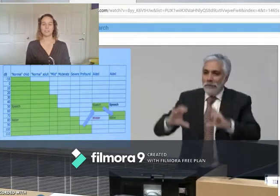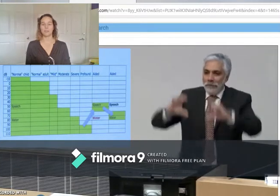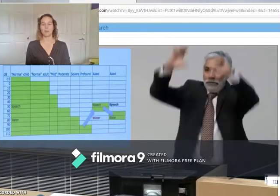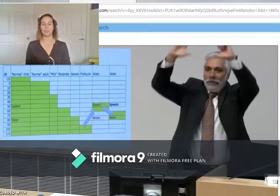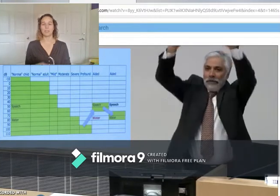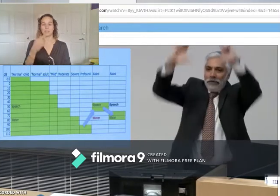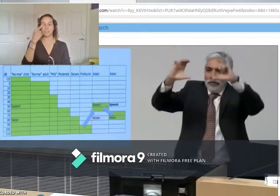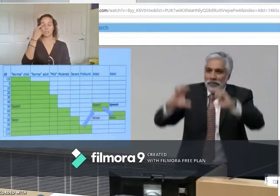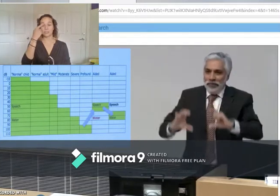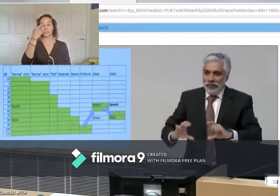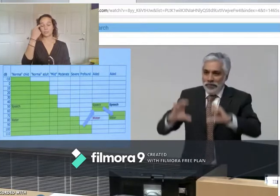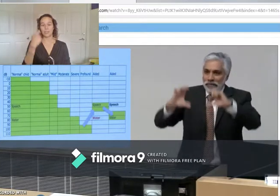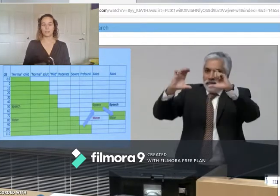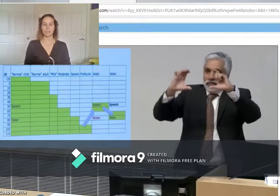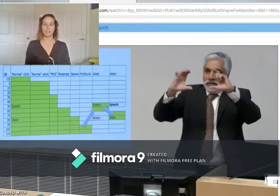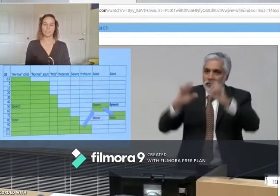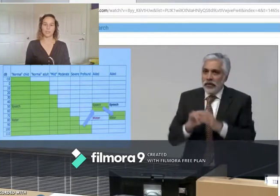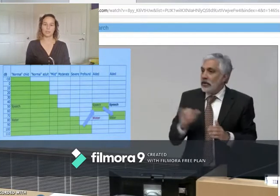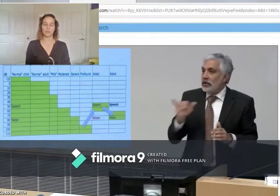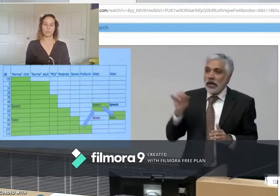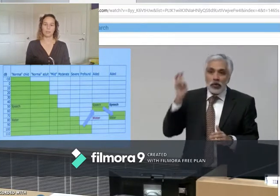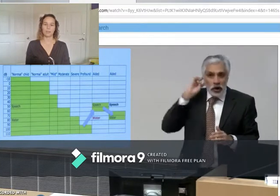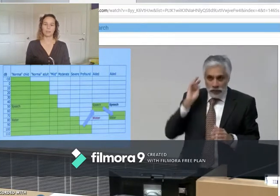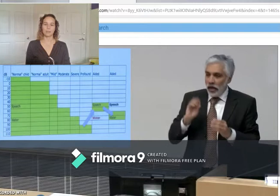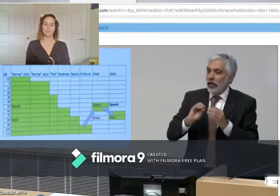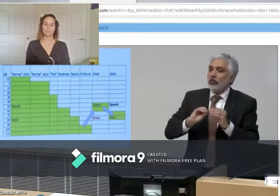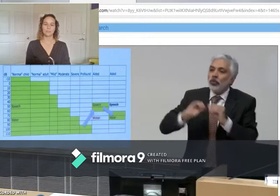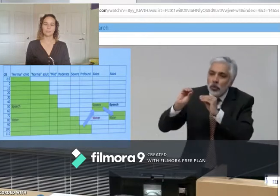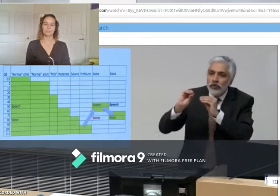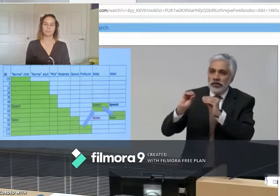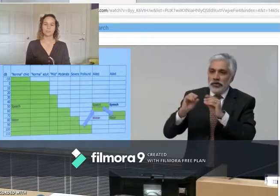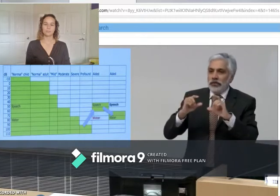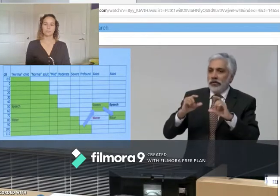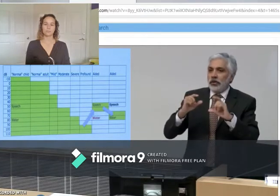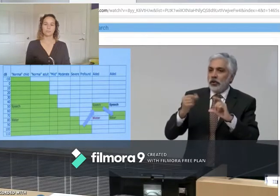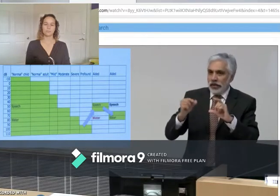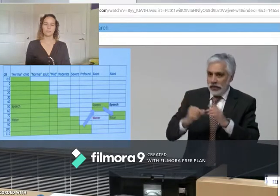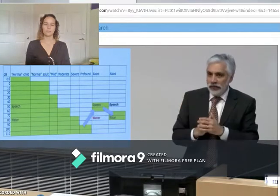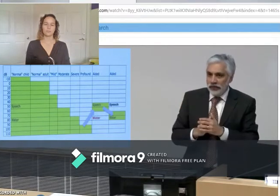deafness? No, they don't. No matter the ranges that you put them at.